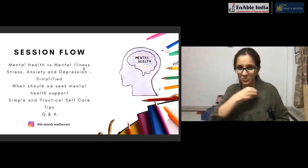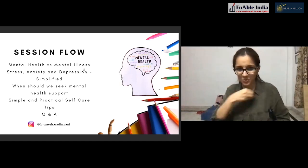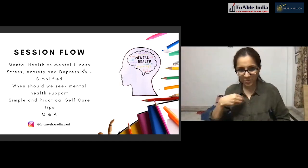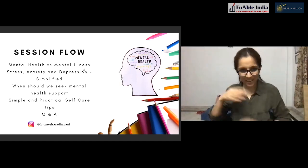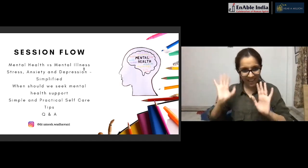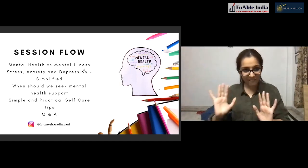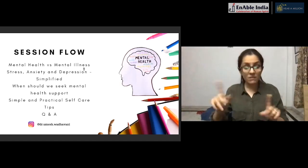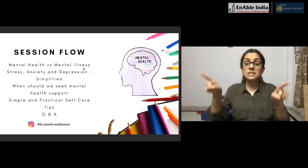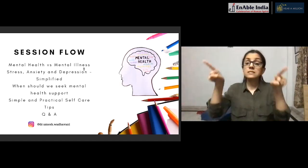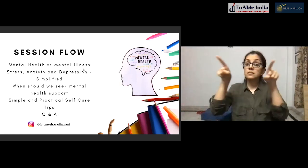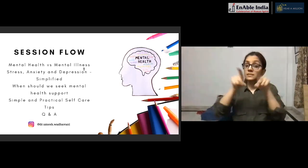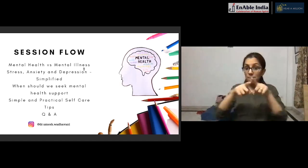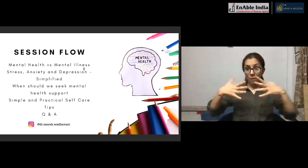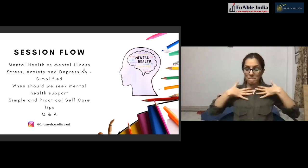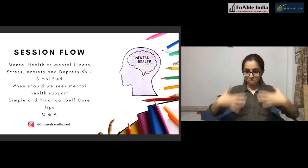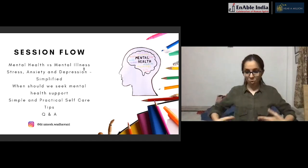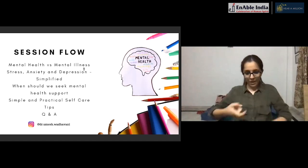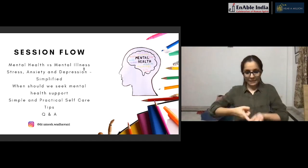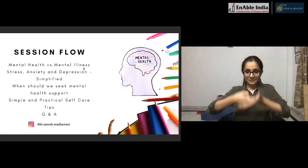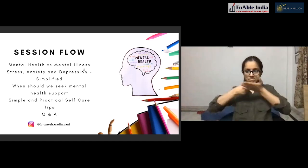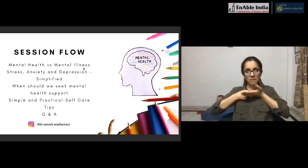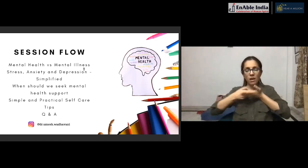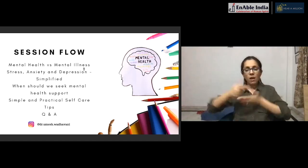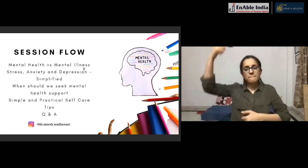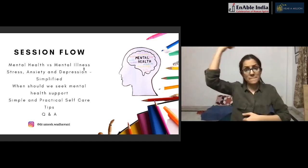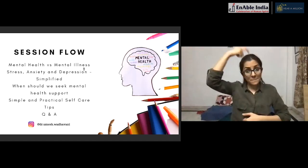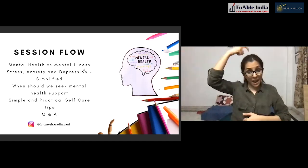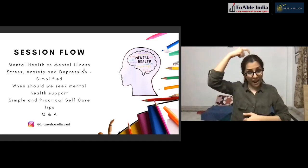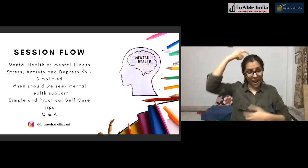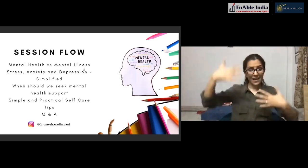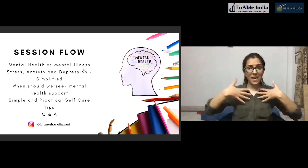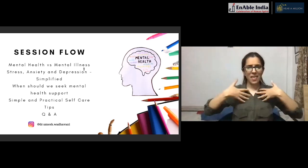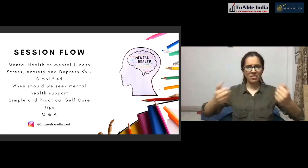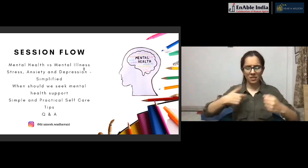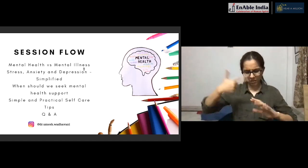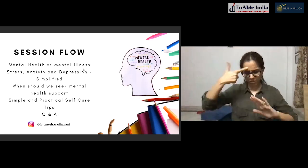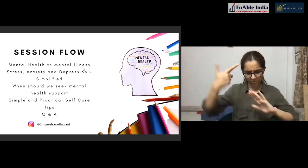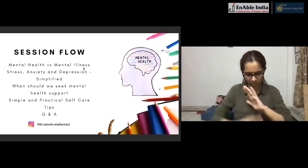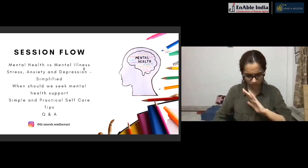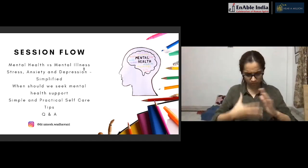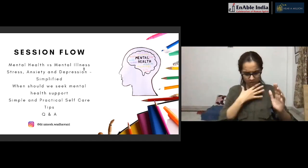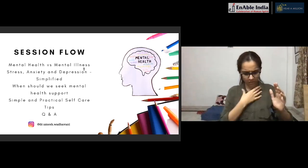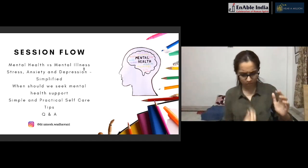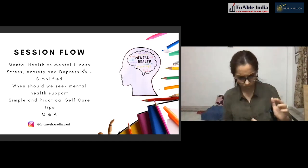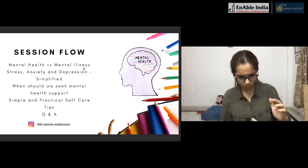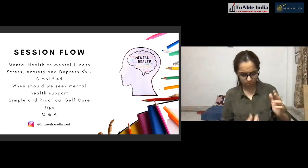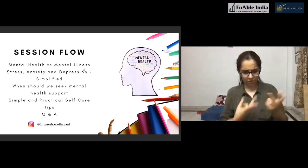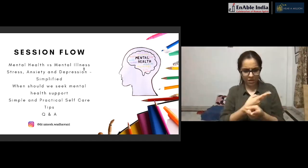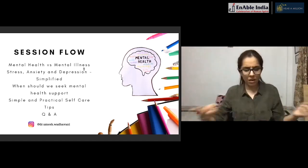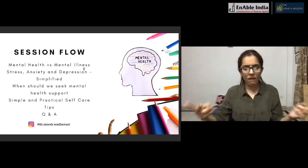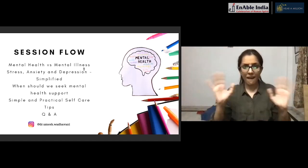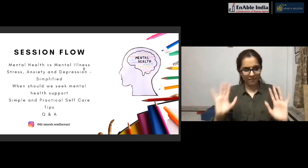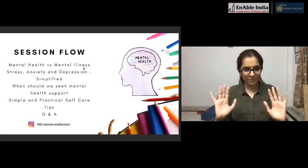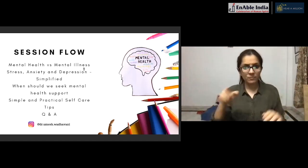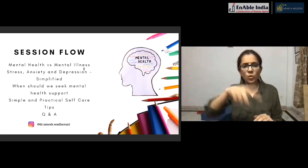with the mental health, now, when we talk about mental health issues, can someone tell me, like in the chat box, what